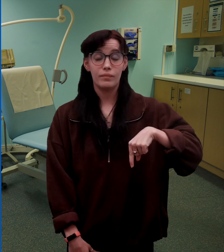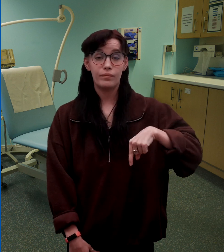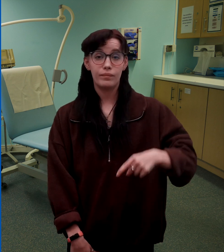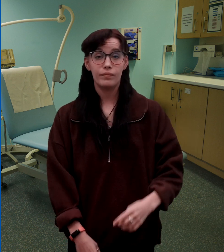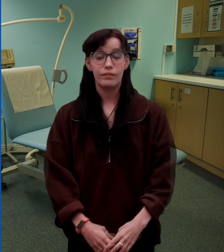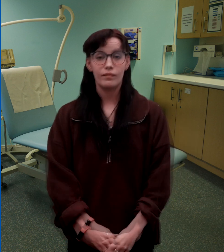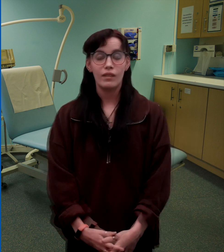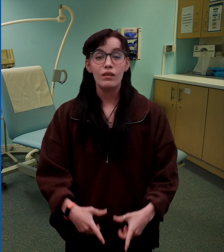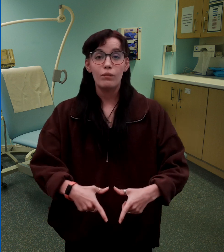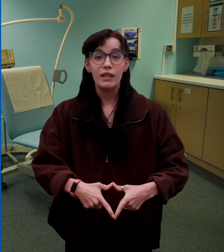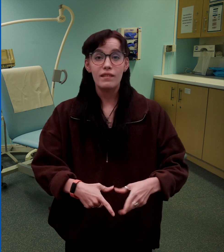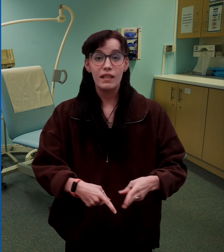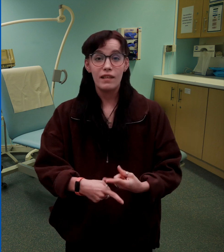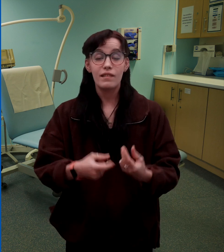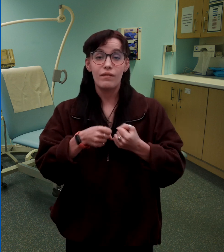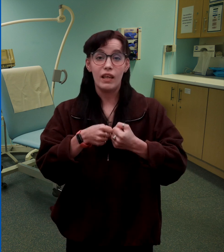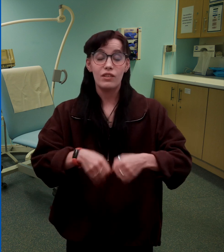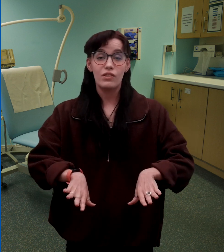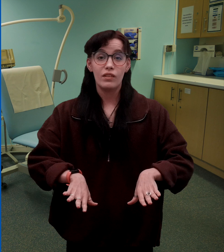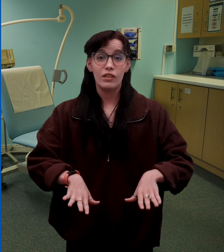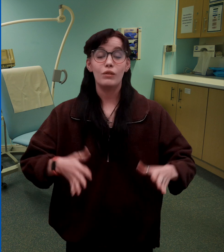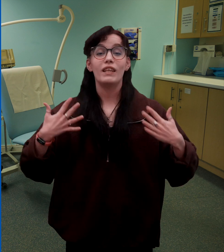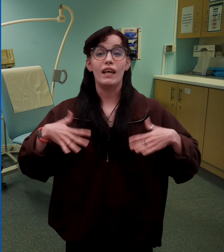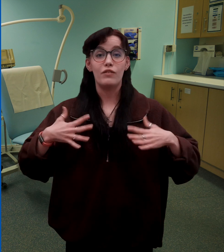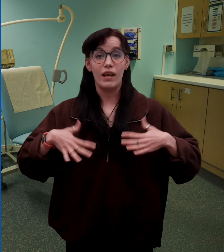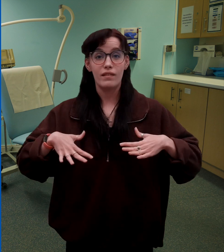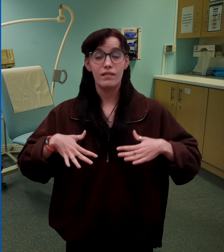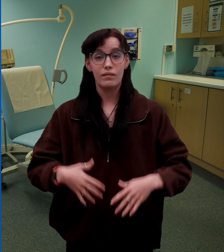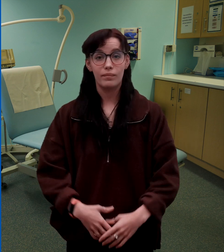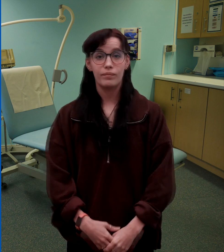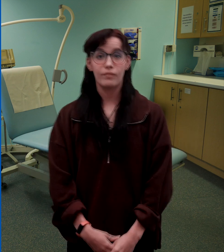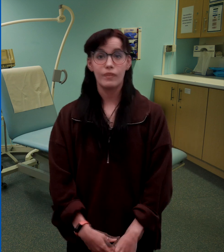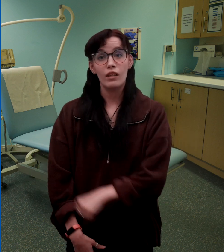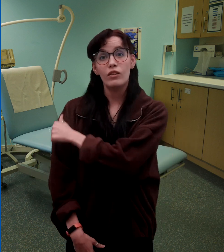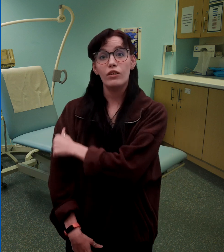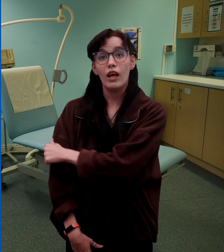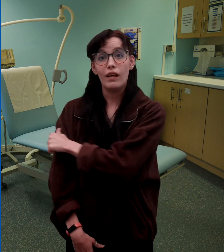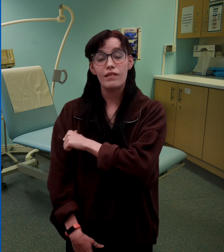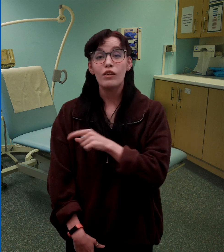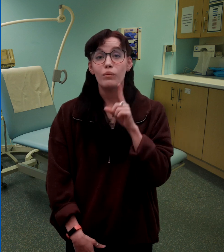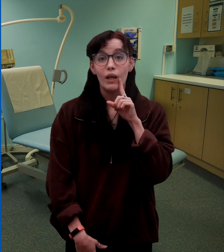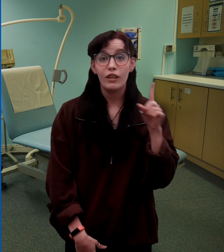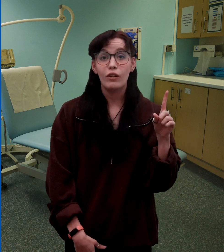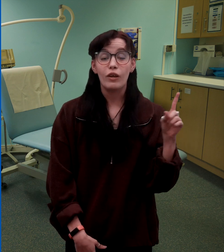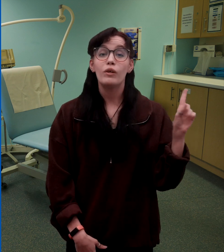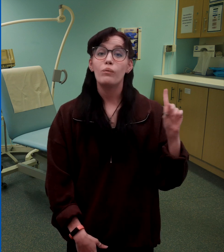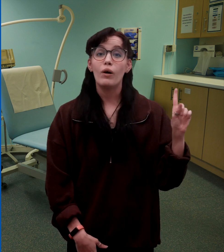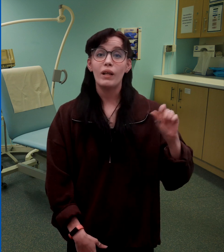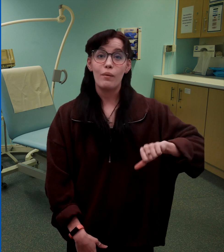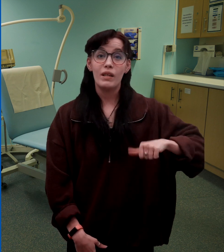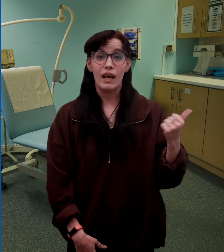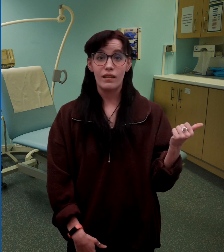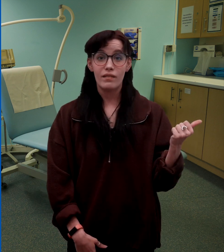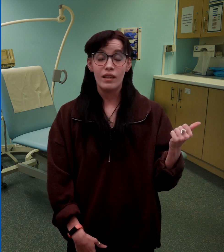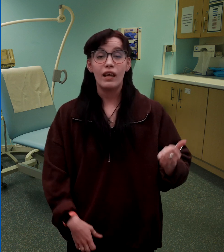there. Once the test is finished, you can get dressed. The nurse will let you know what